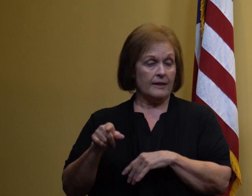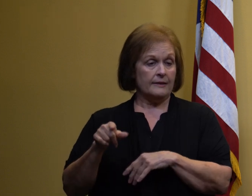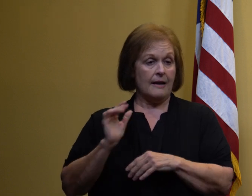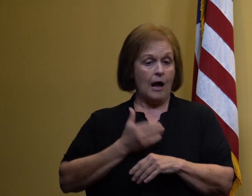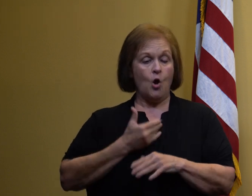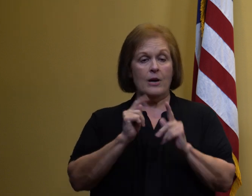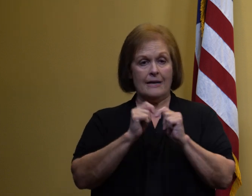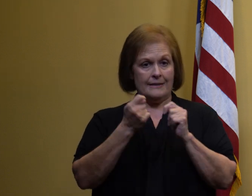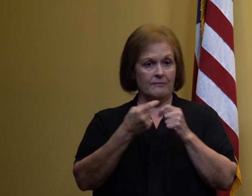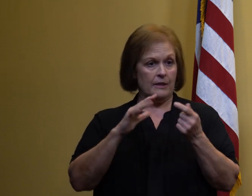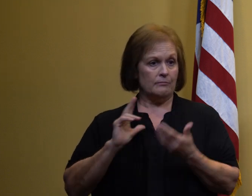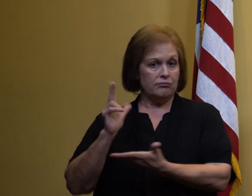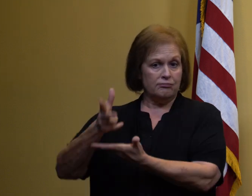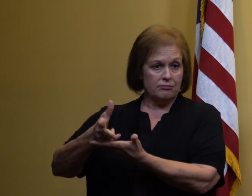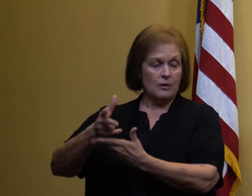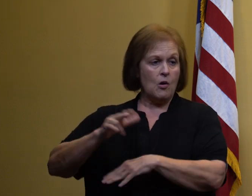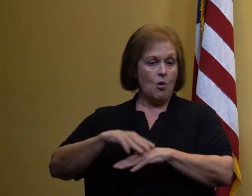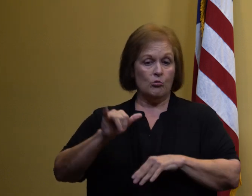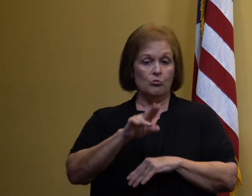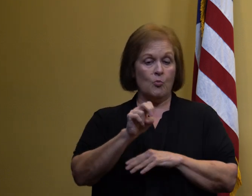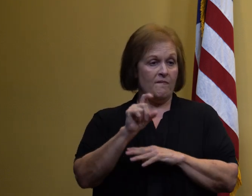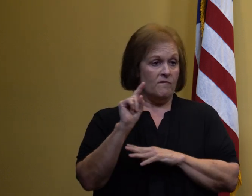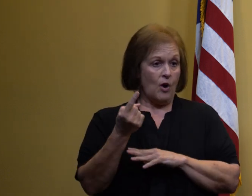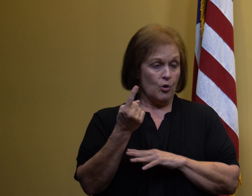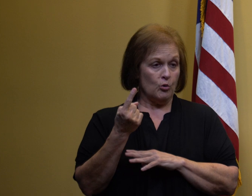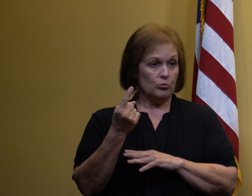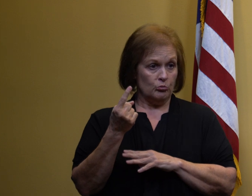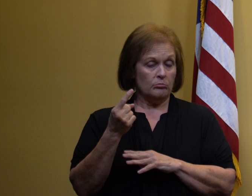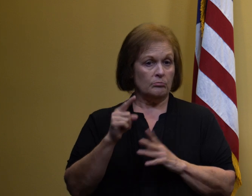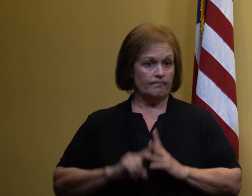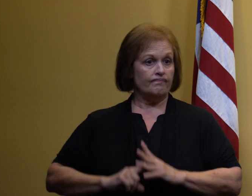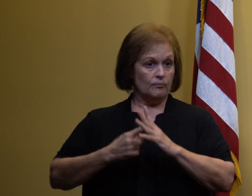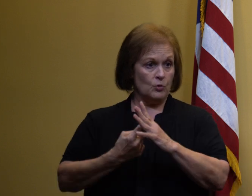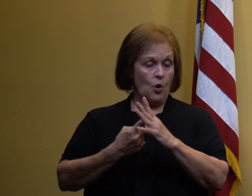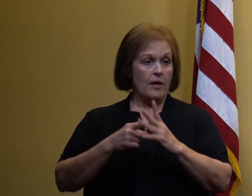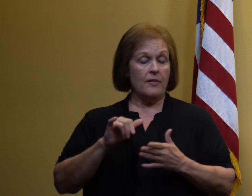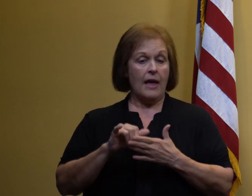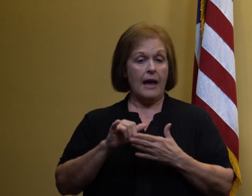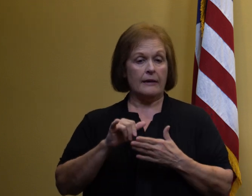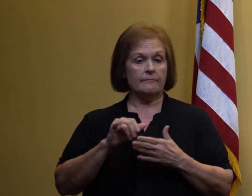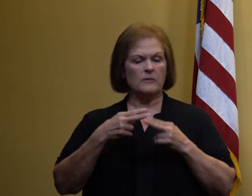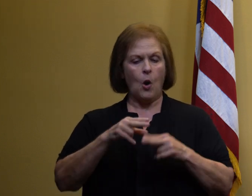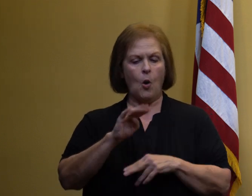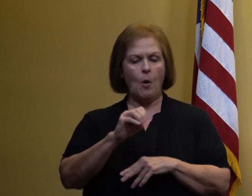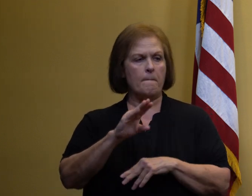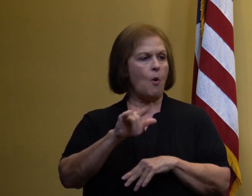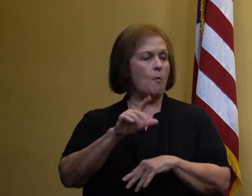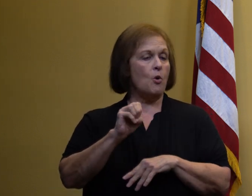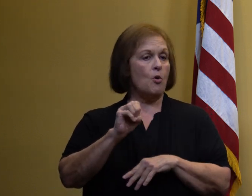Our team rolled it out on June the 1st, a soft launch of the Mobile Crisis Intervention